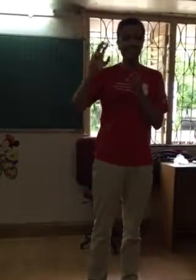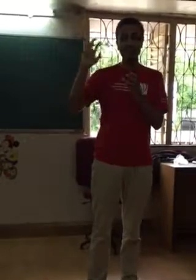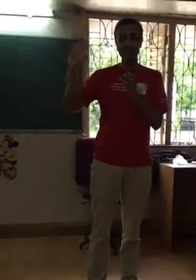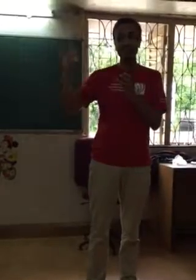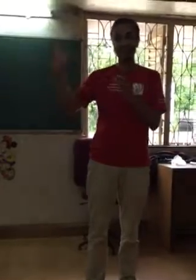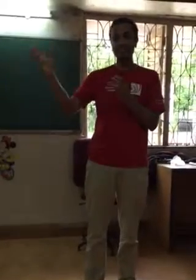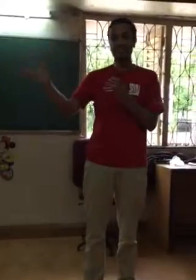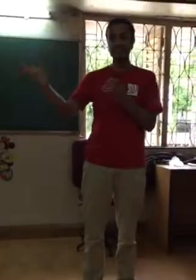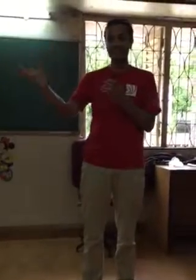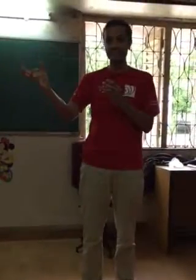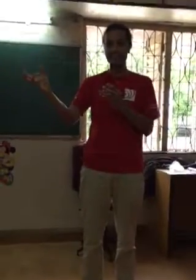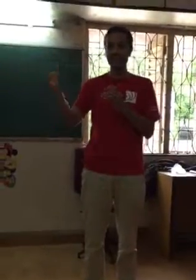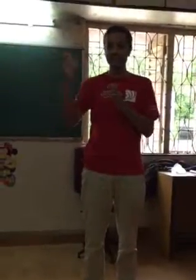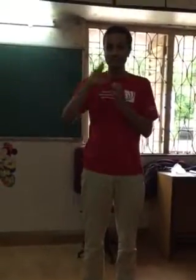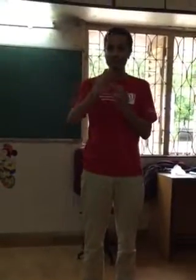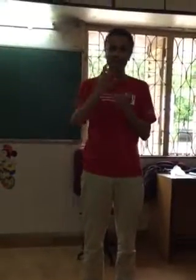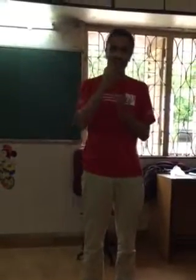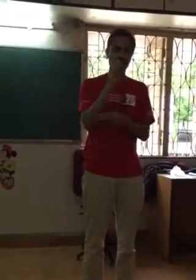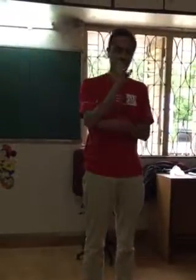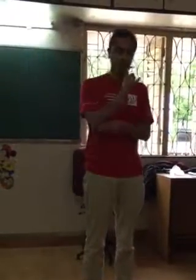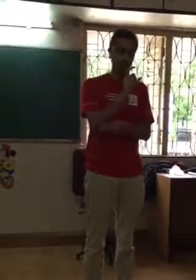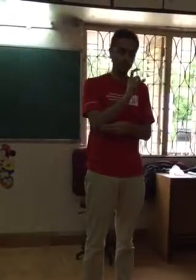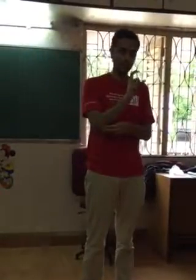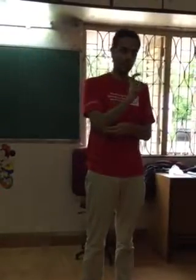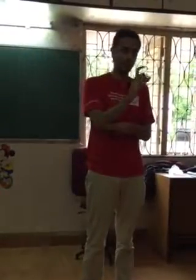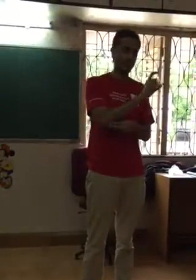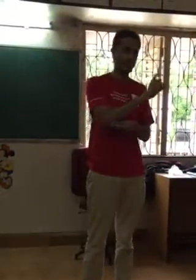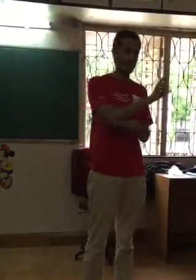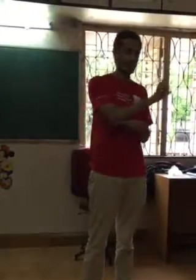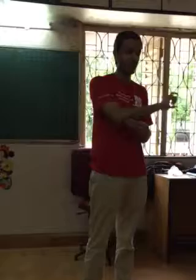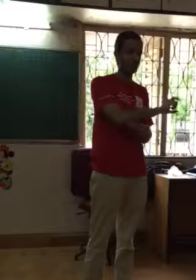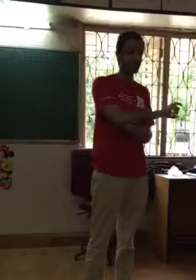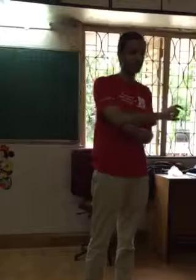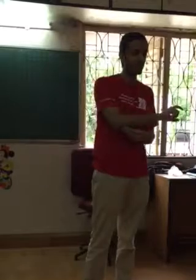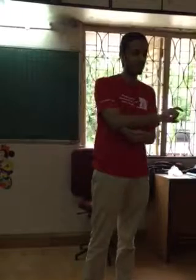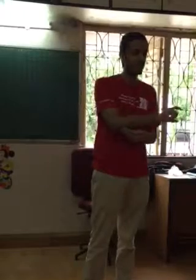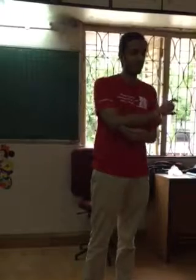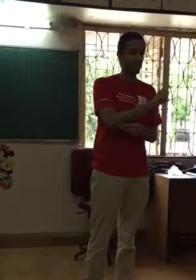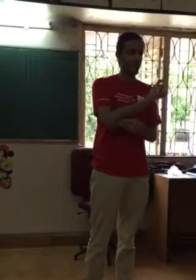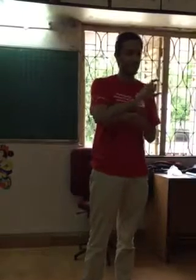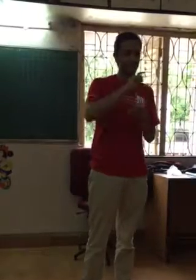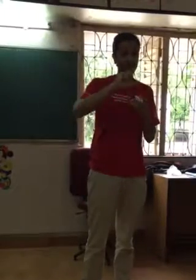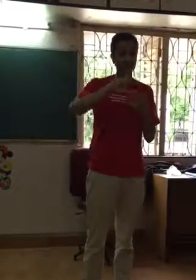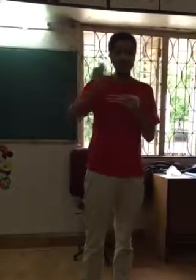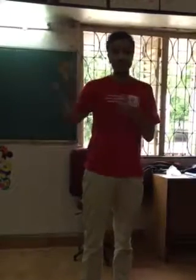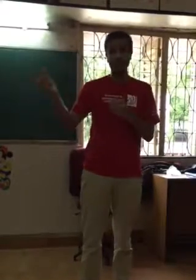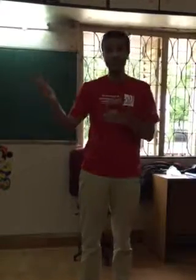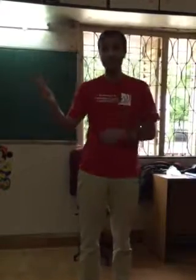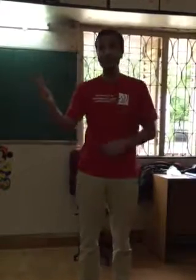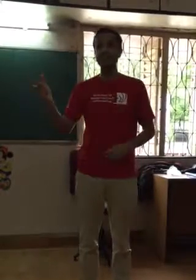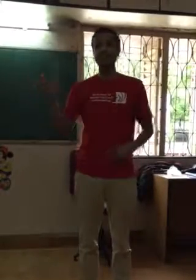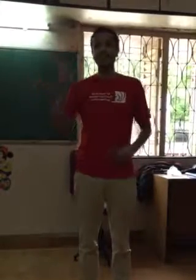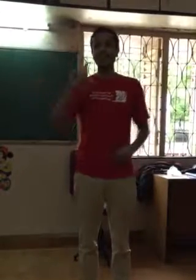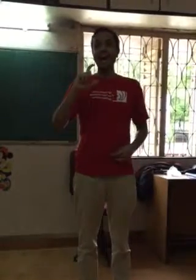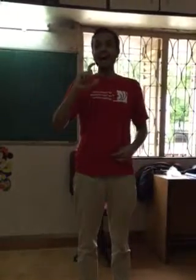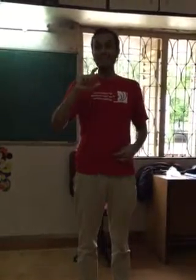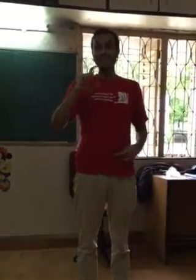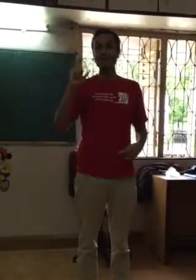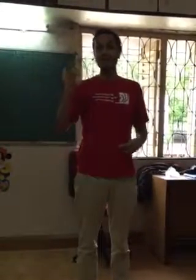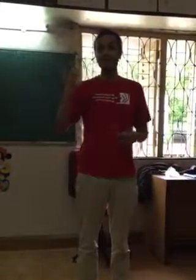than 2 degrees Celsius versus the pre-industrial average, because if it goes beyond that, then we reach